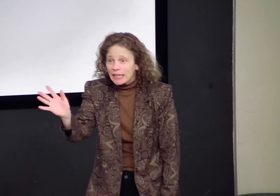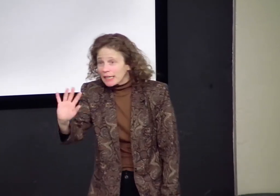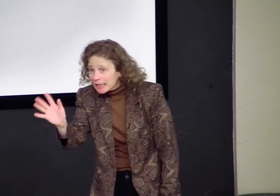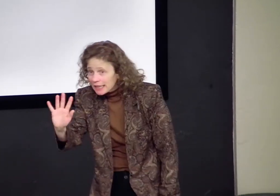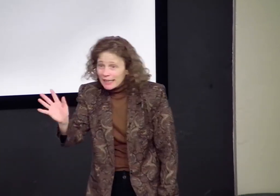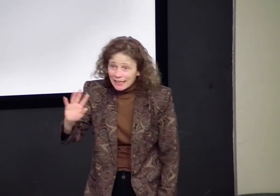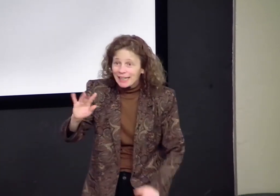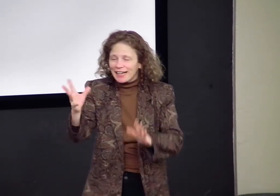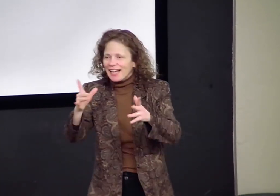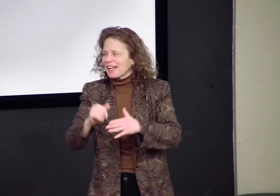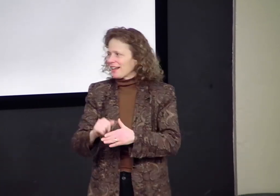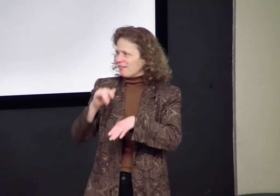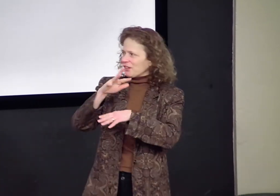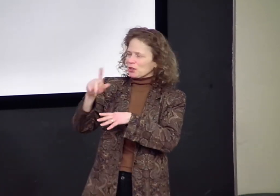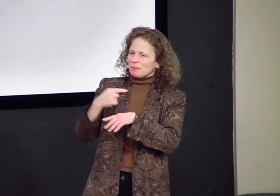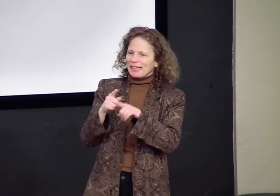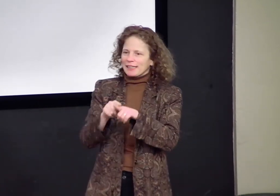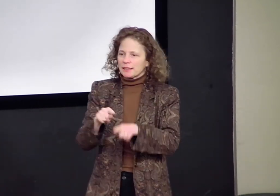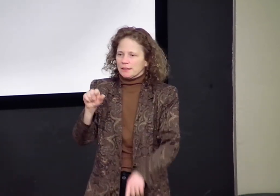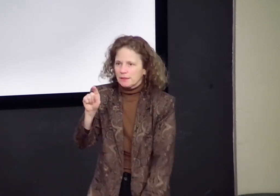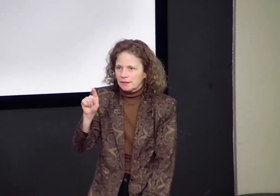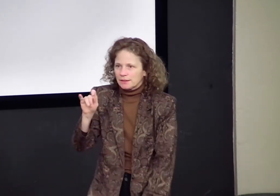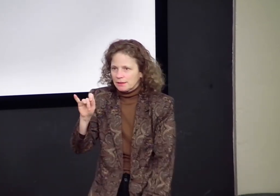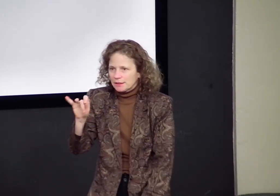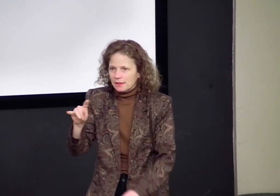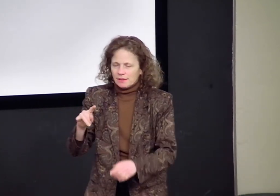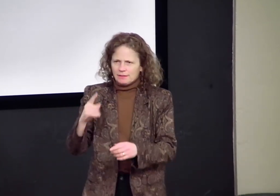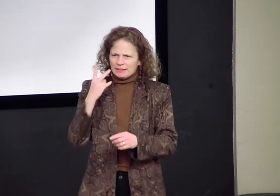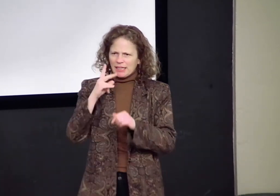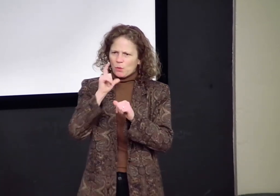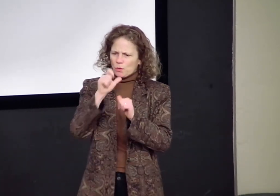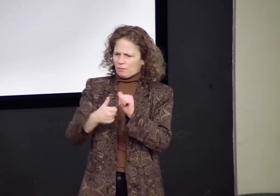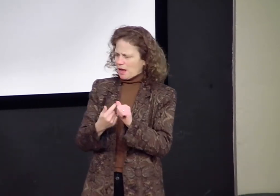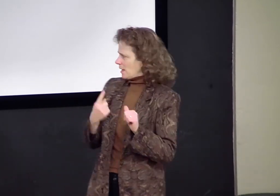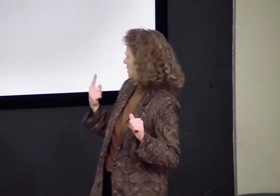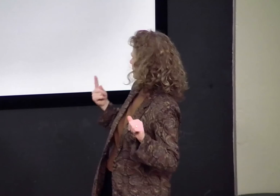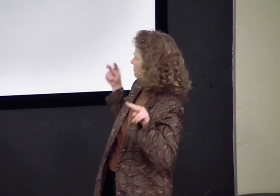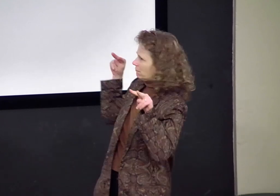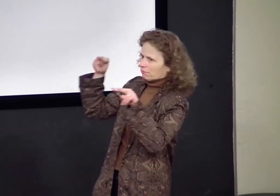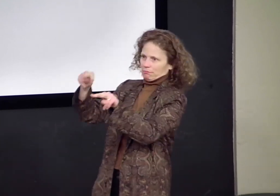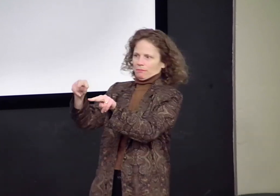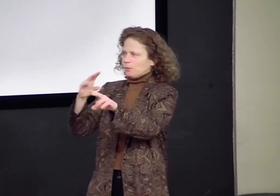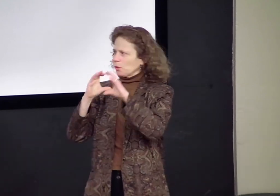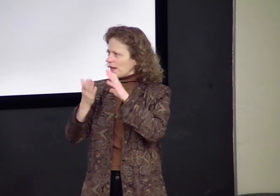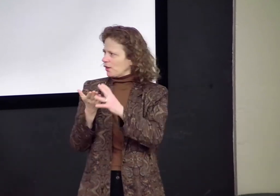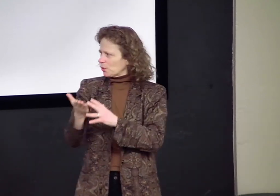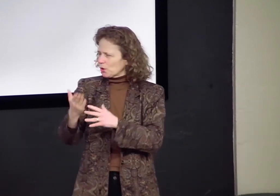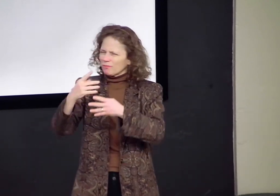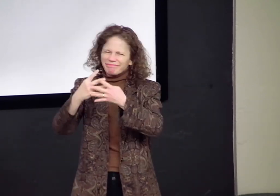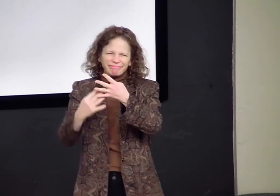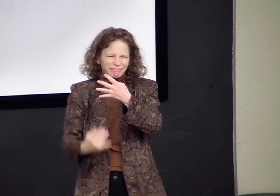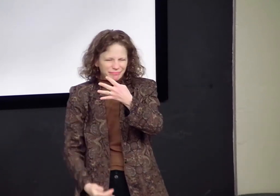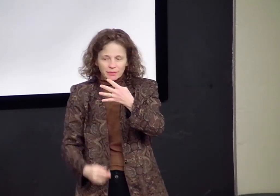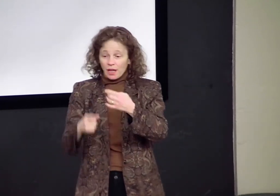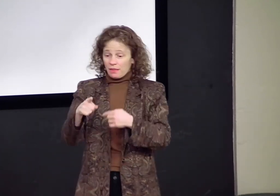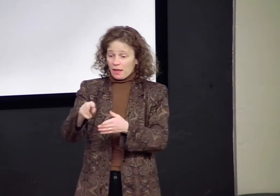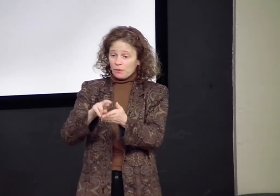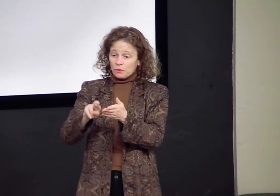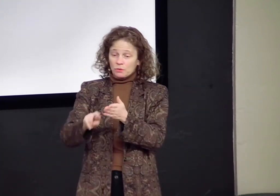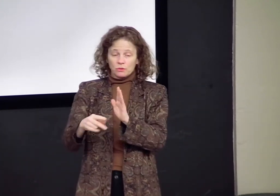impact of discourse used through video technology, and you know, whether or not people were looking from